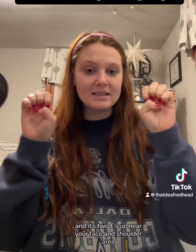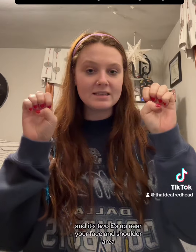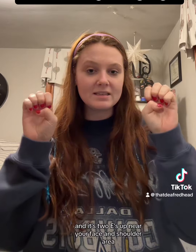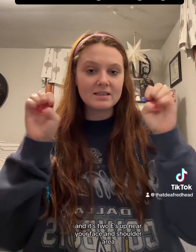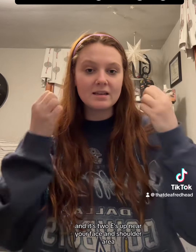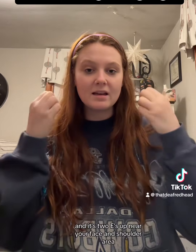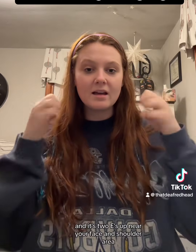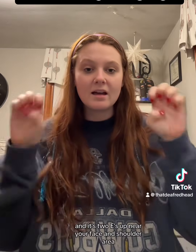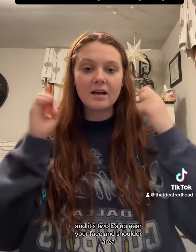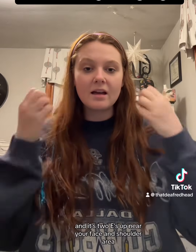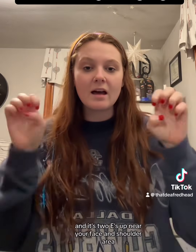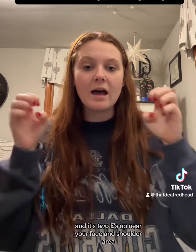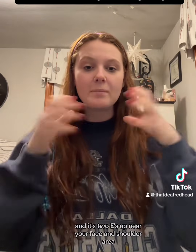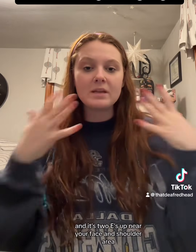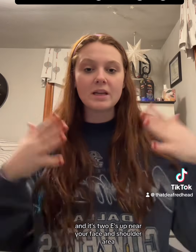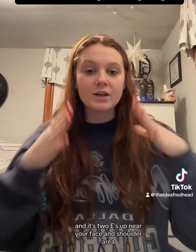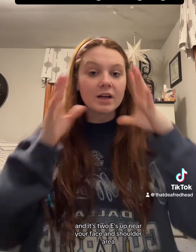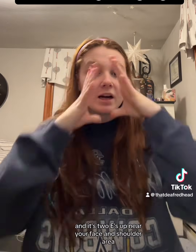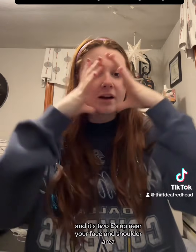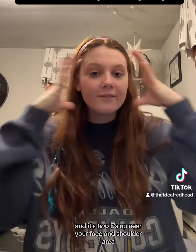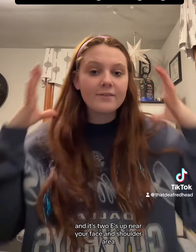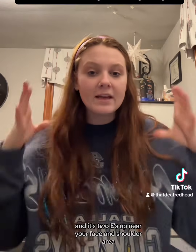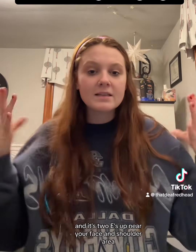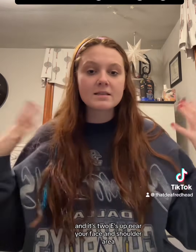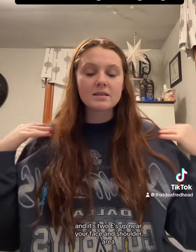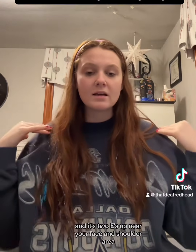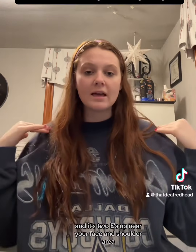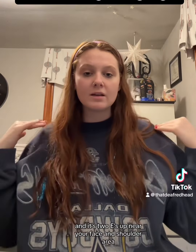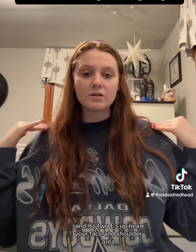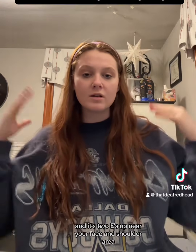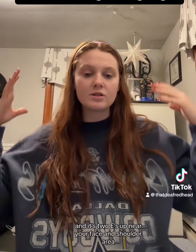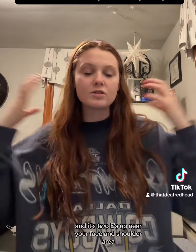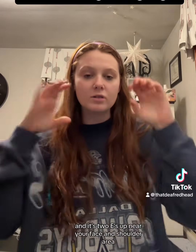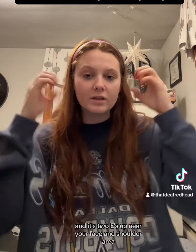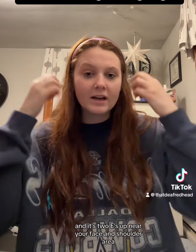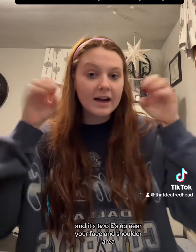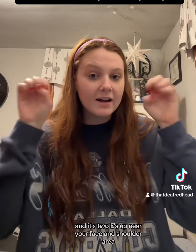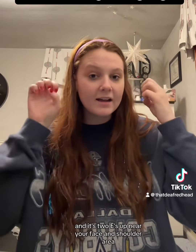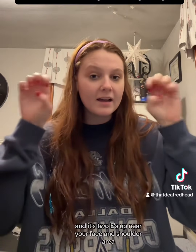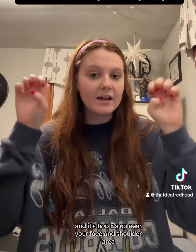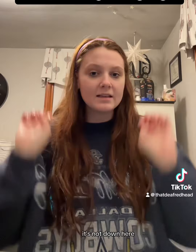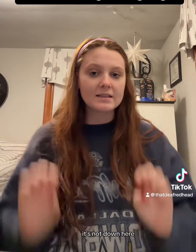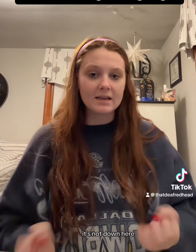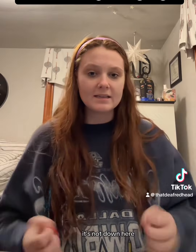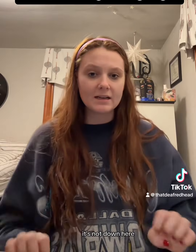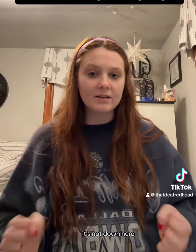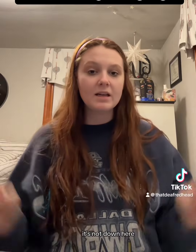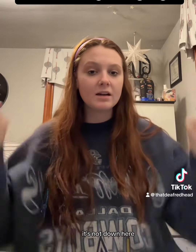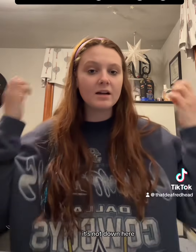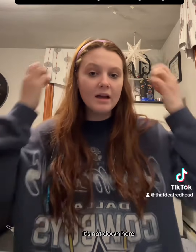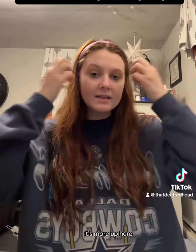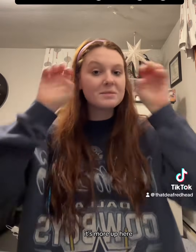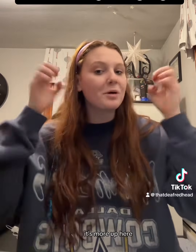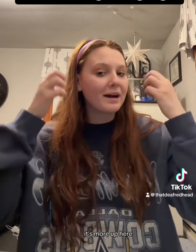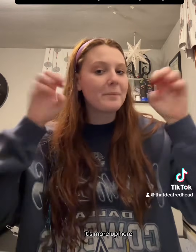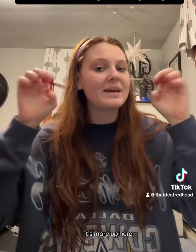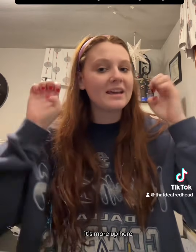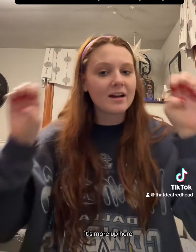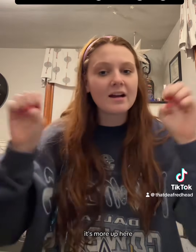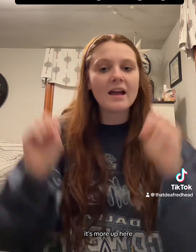E's up near your face and shoulder area. It's not down here, it's more up here,